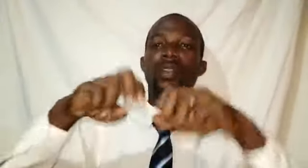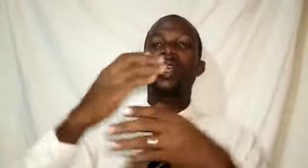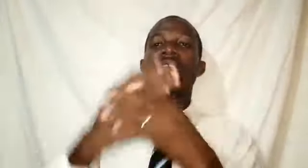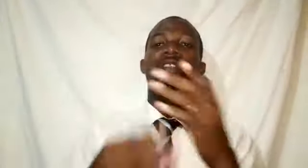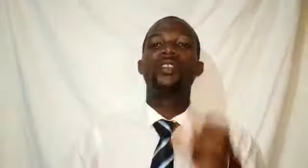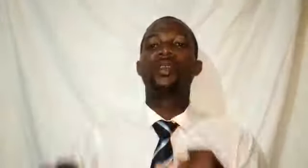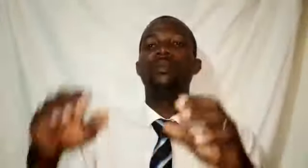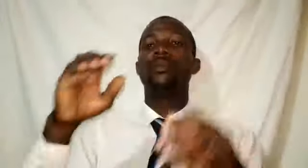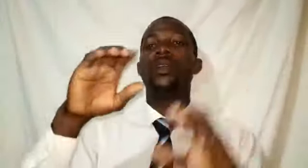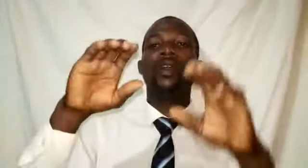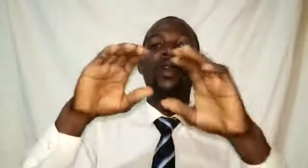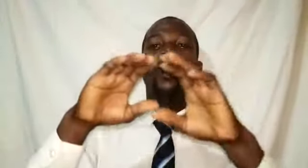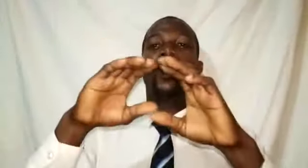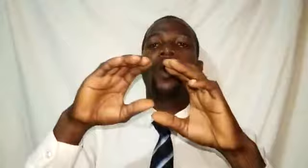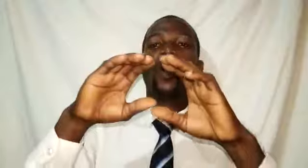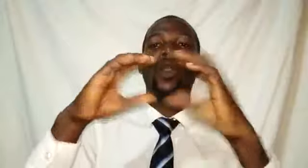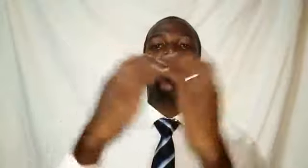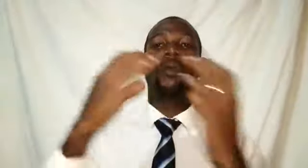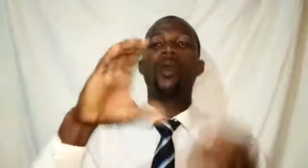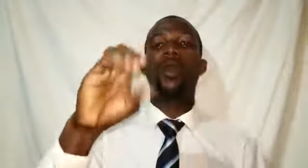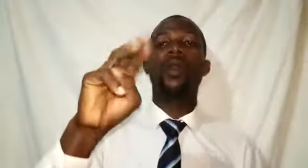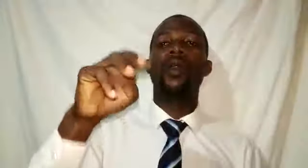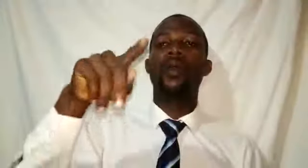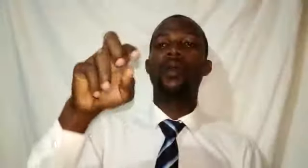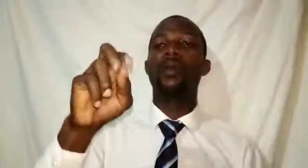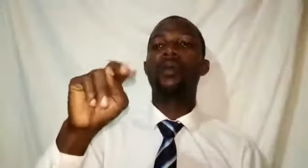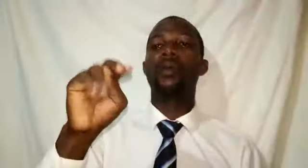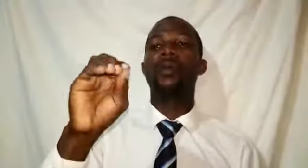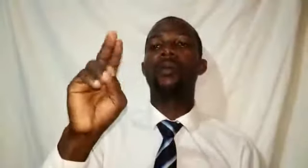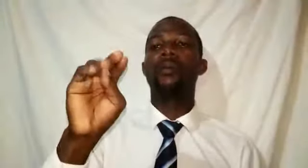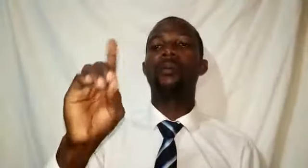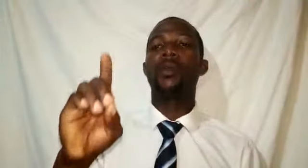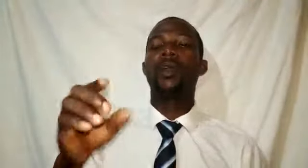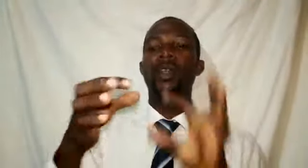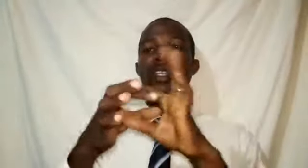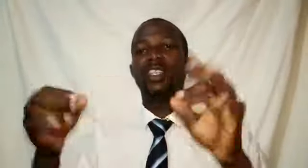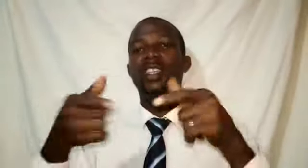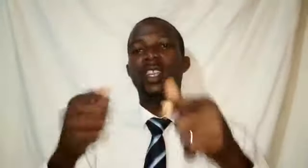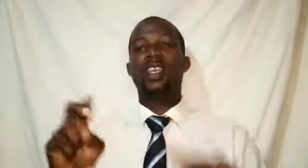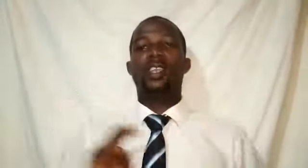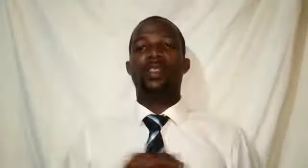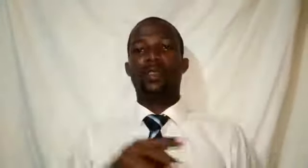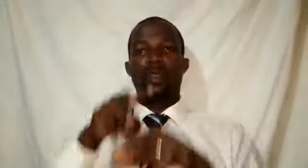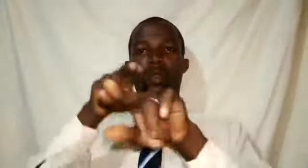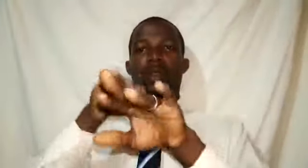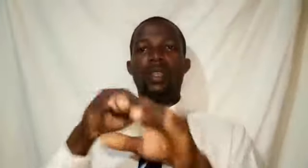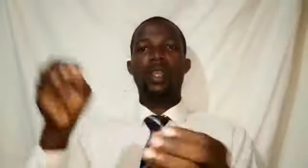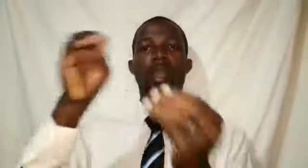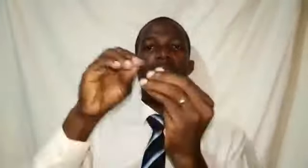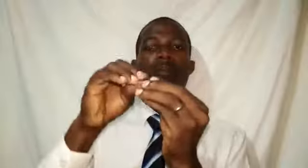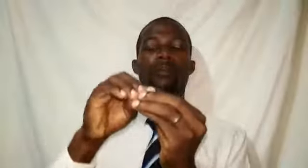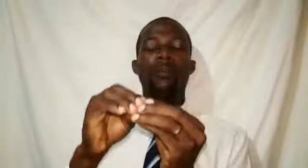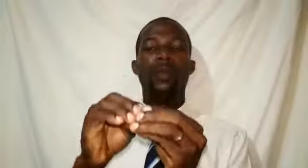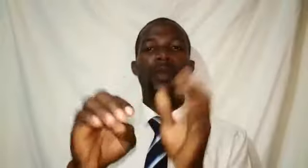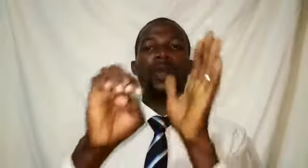sentences. Now, let us look at more examples of compound sentences